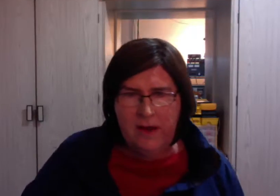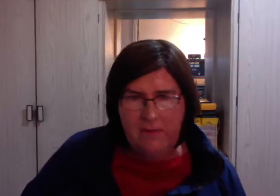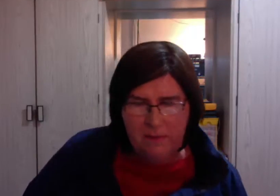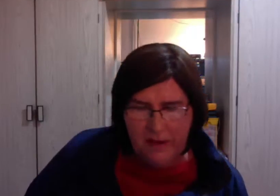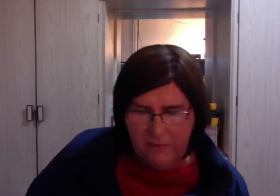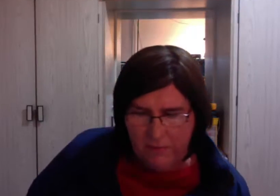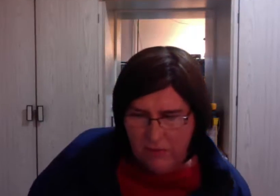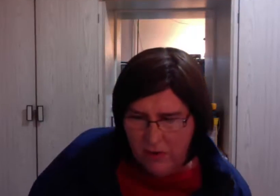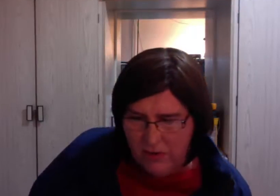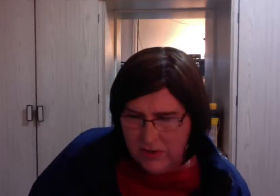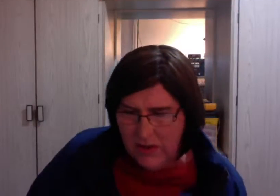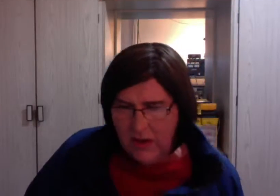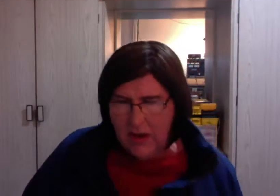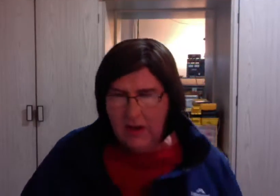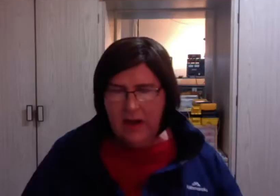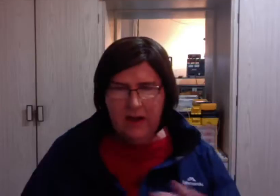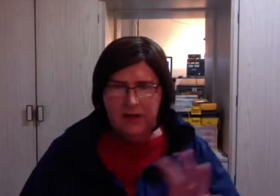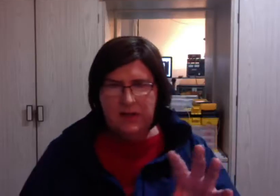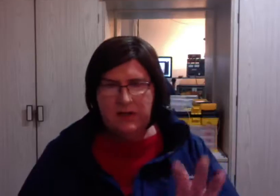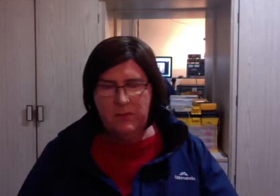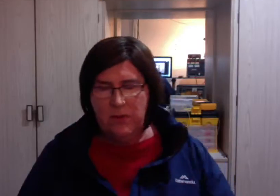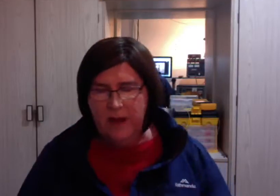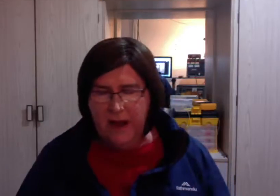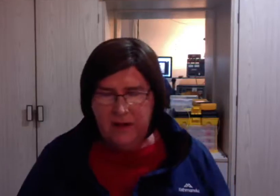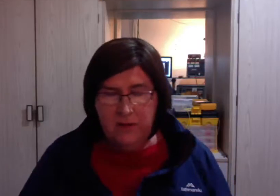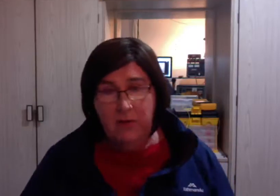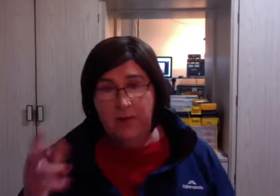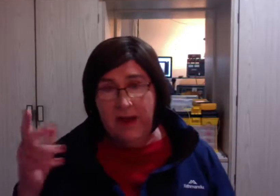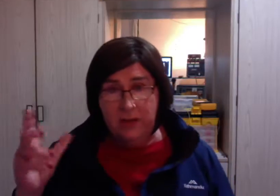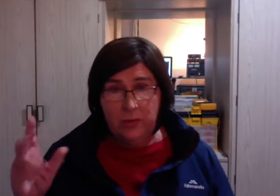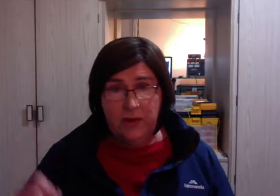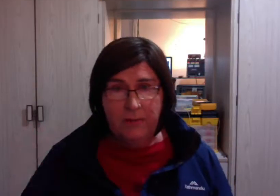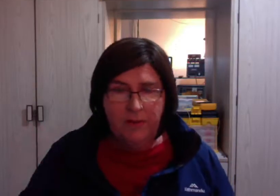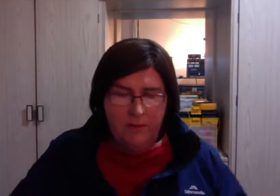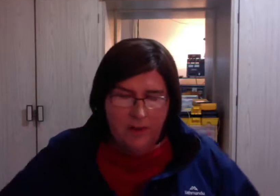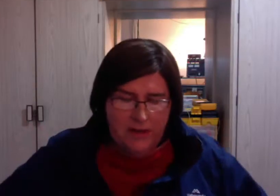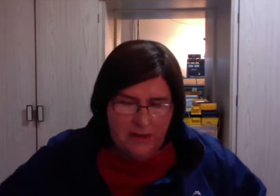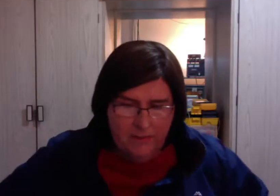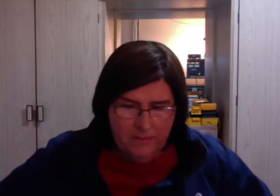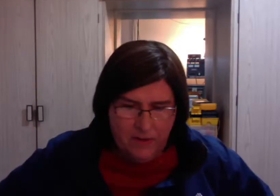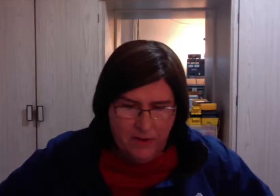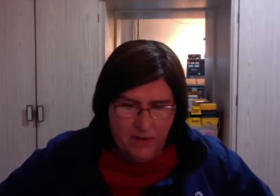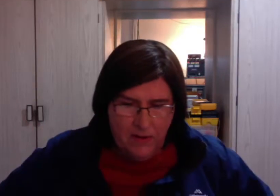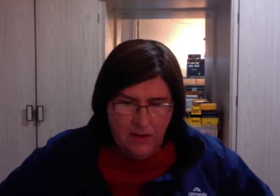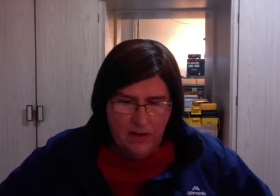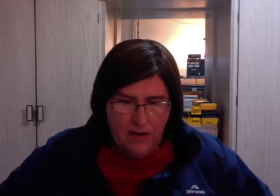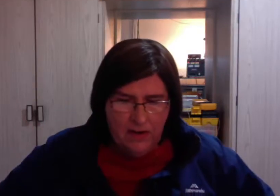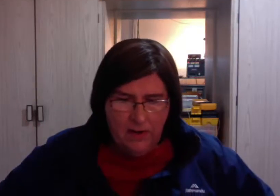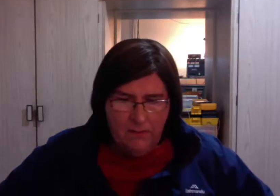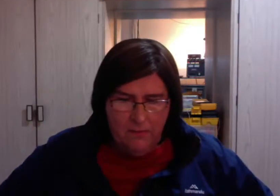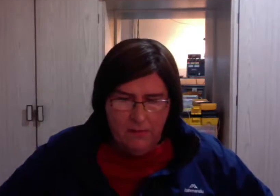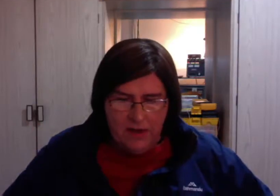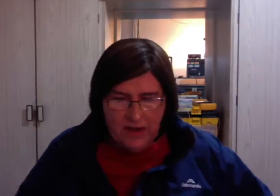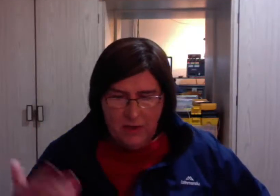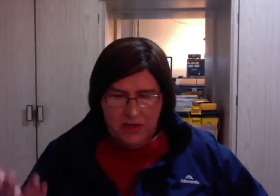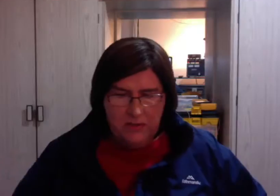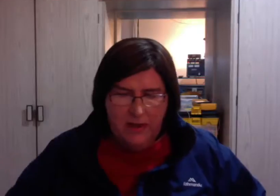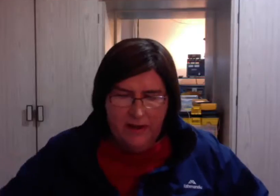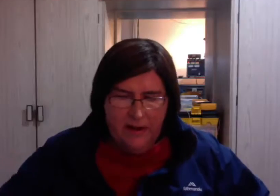have them at for the road. And I can teach you more about how you do this with actual numbers, but we might get a question about that and I